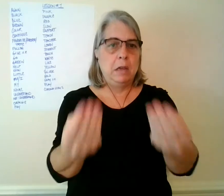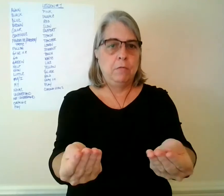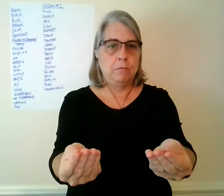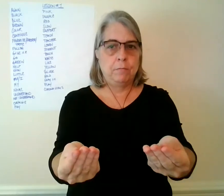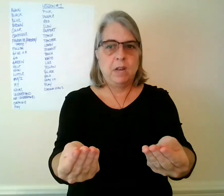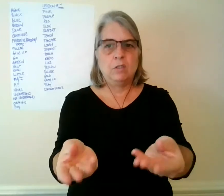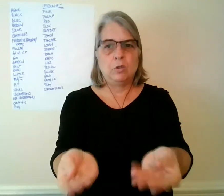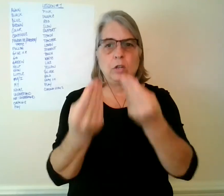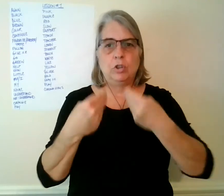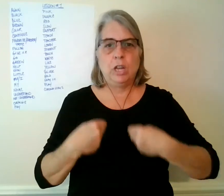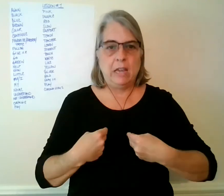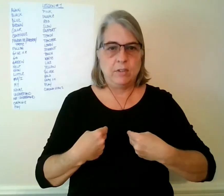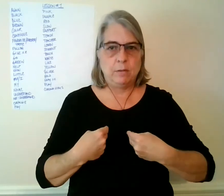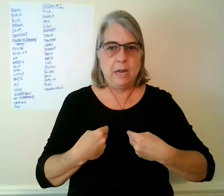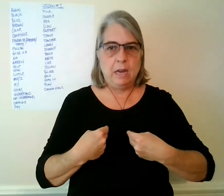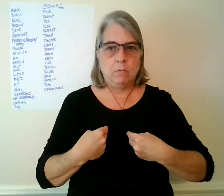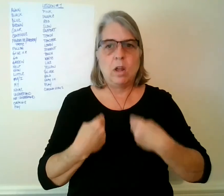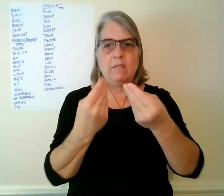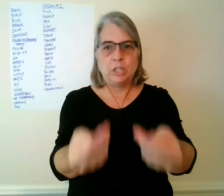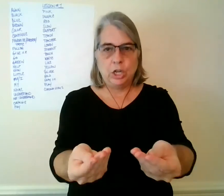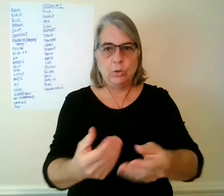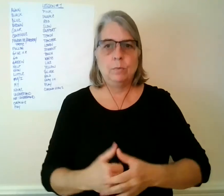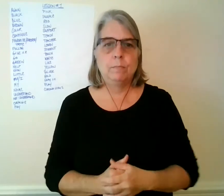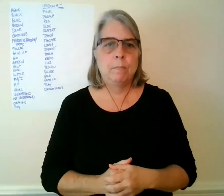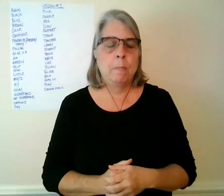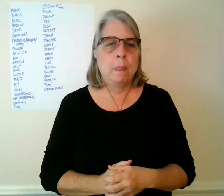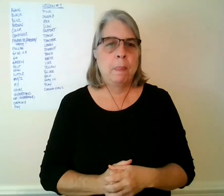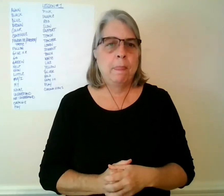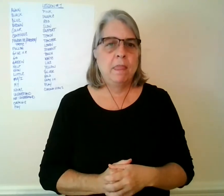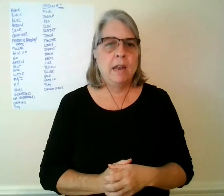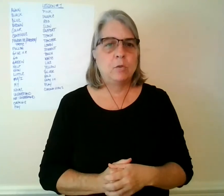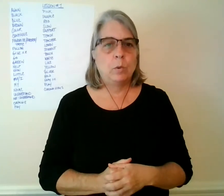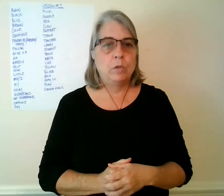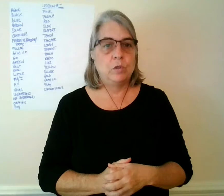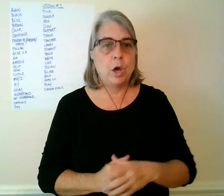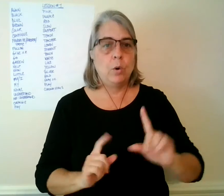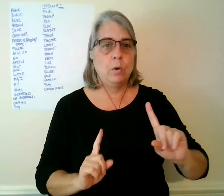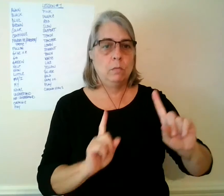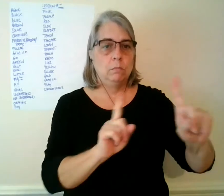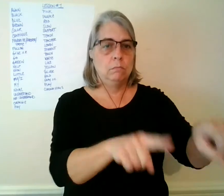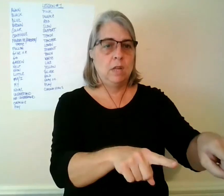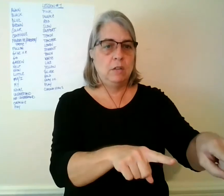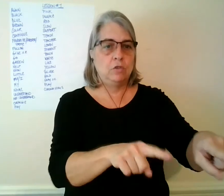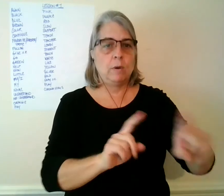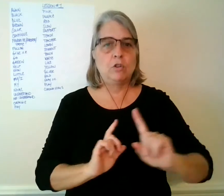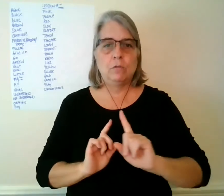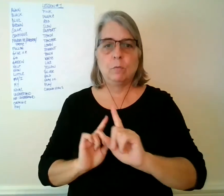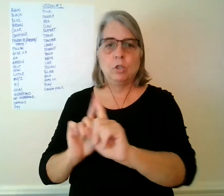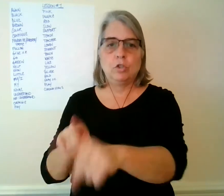give, and that's directional. You can give it to me or I give it to you. The next one was go, and it's directional from which